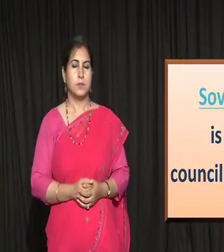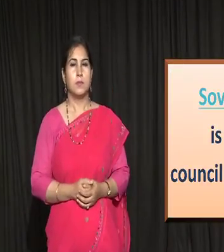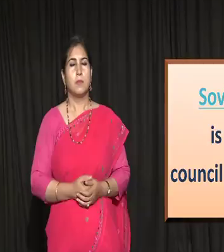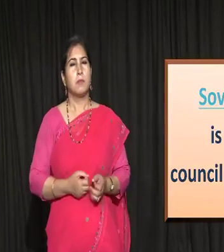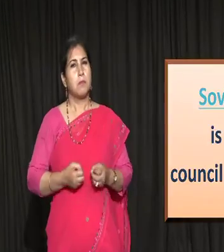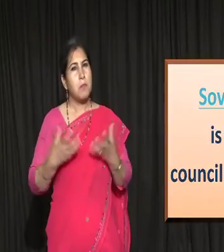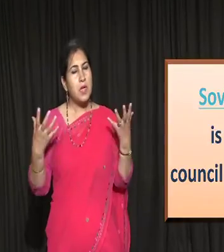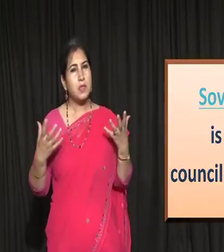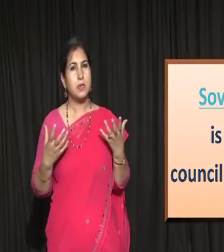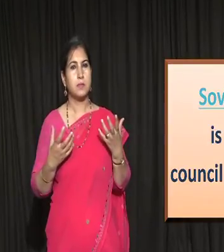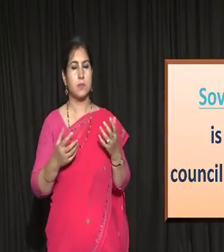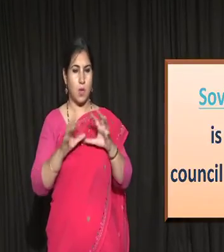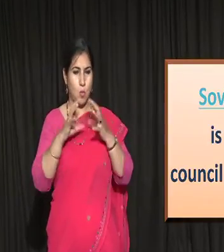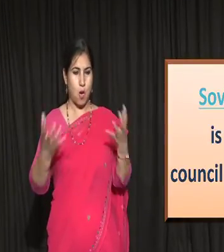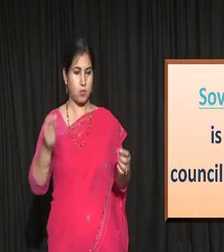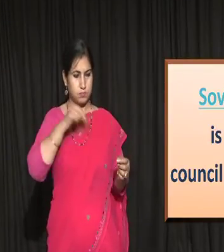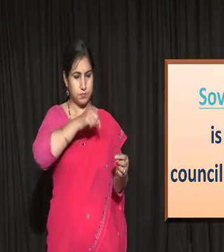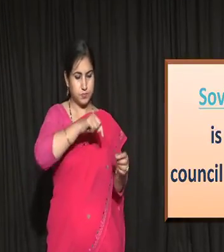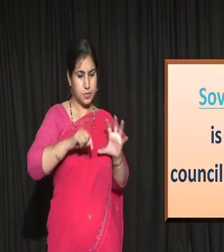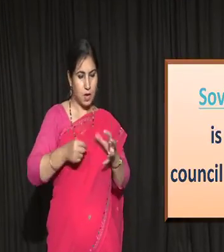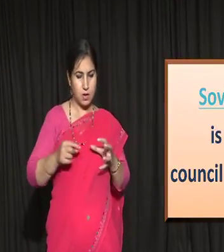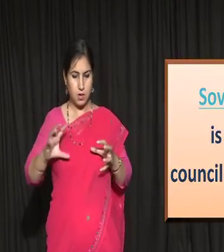Many Soviets were formed during the revolution.